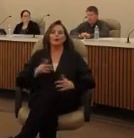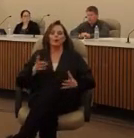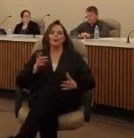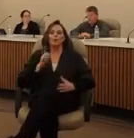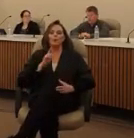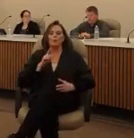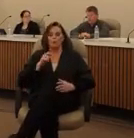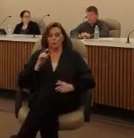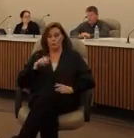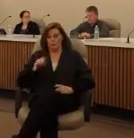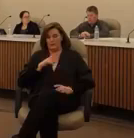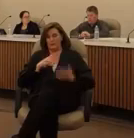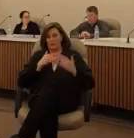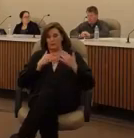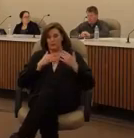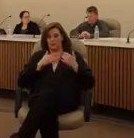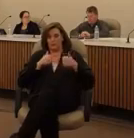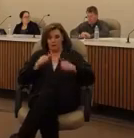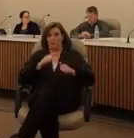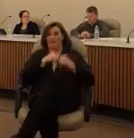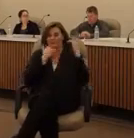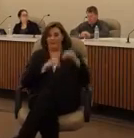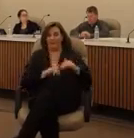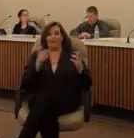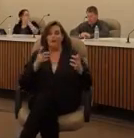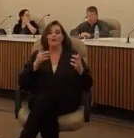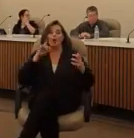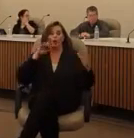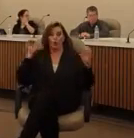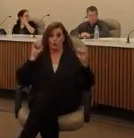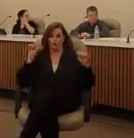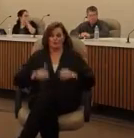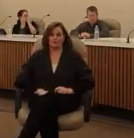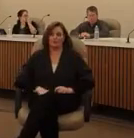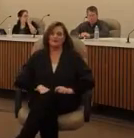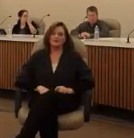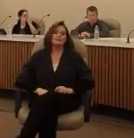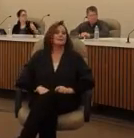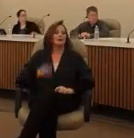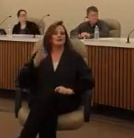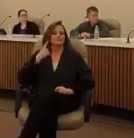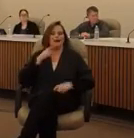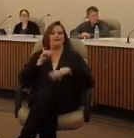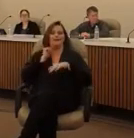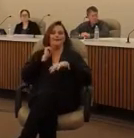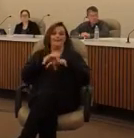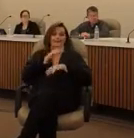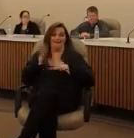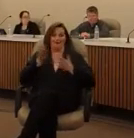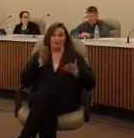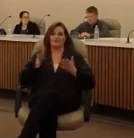noise. Especially, like I said, deliveries and garbage pickup.